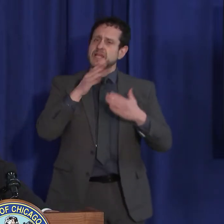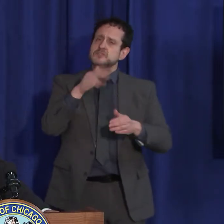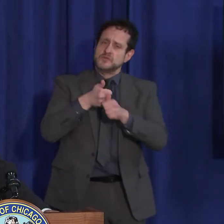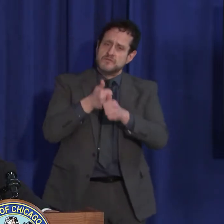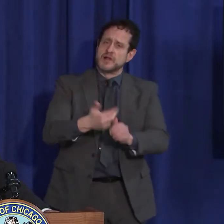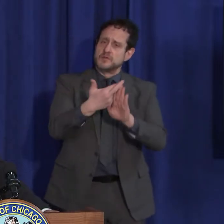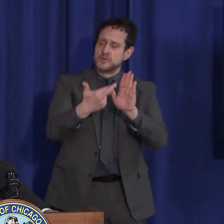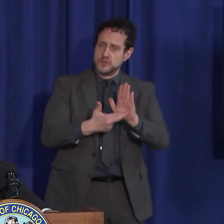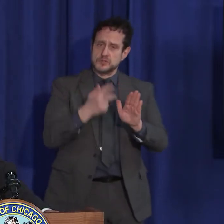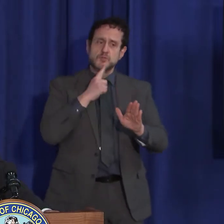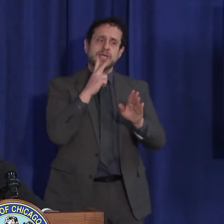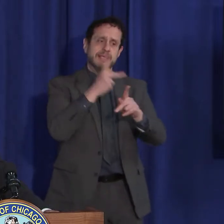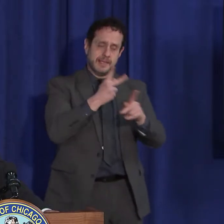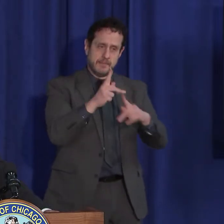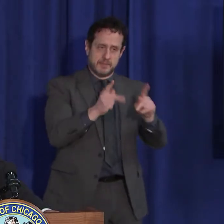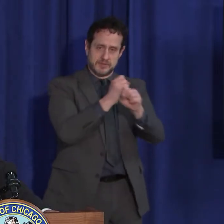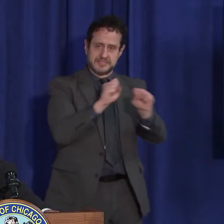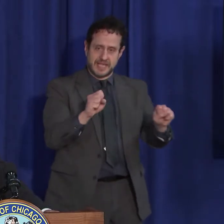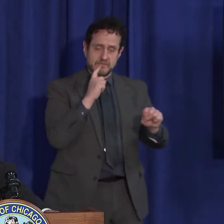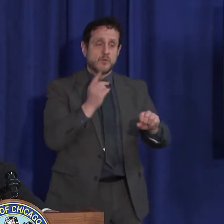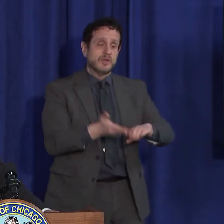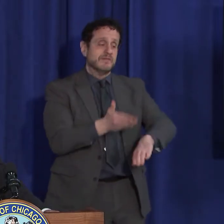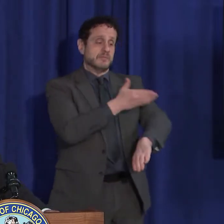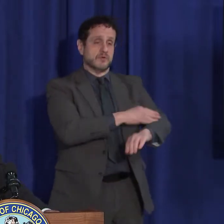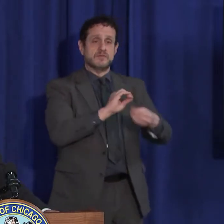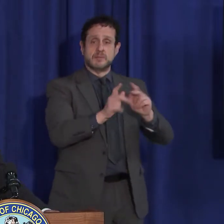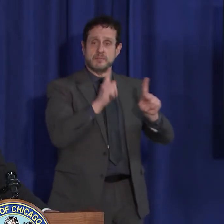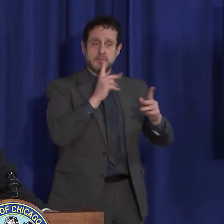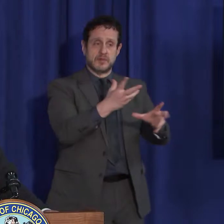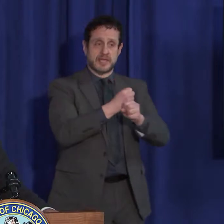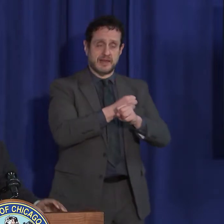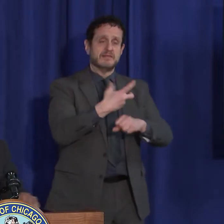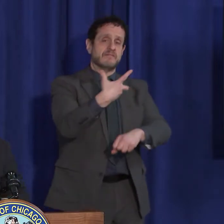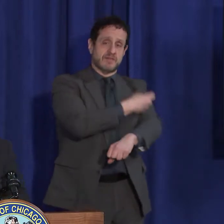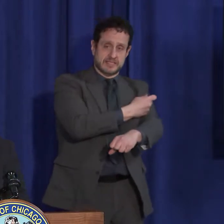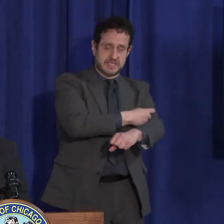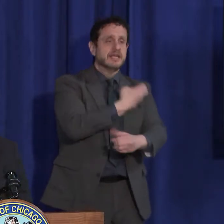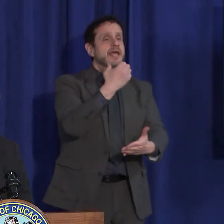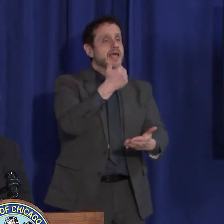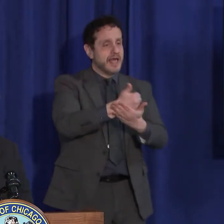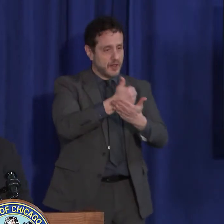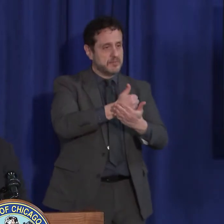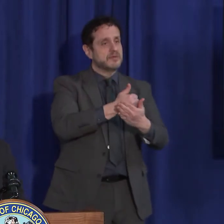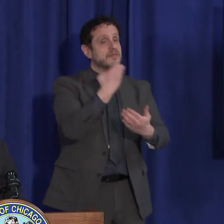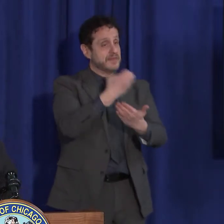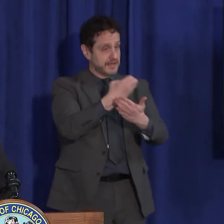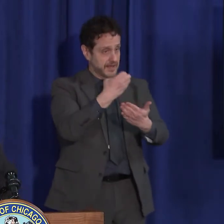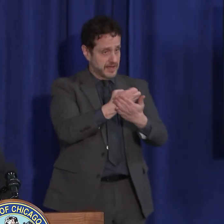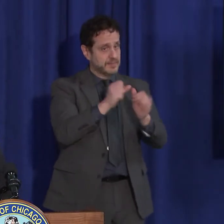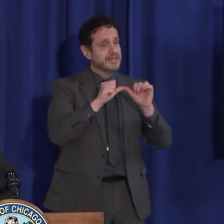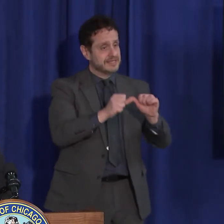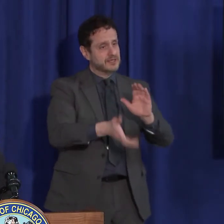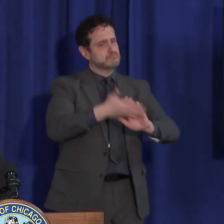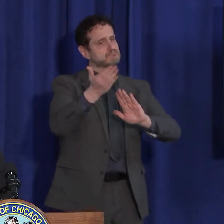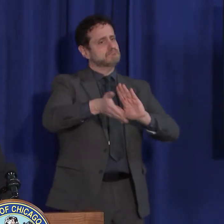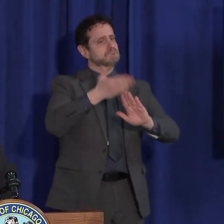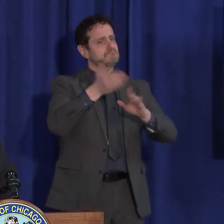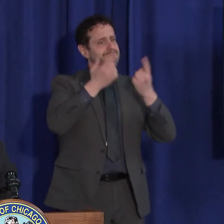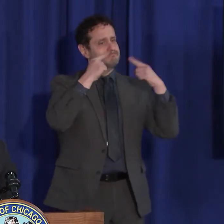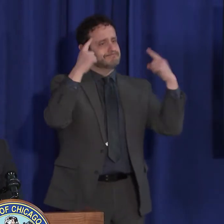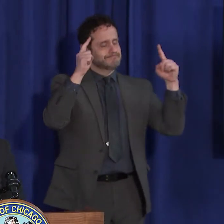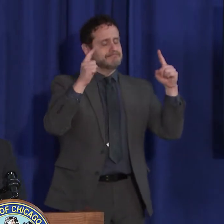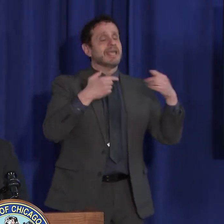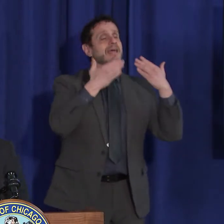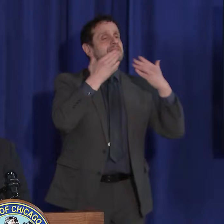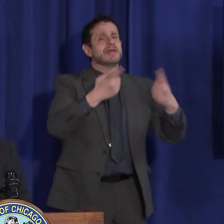our vaccination rates, and keep our economy open. And last but not least, I want to give a hearty thank you to all of our residents